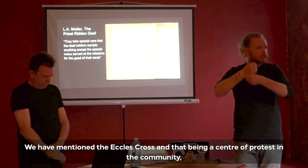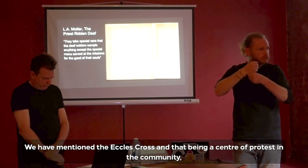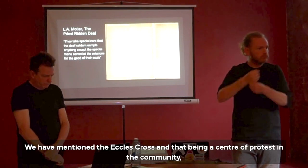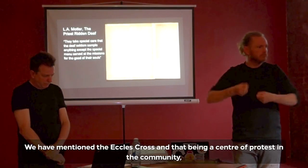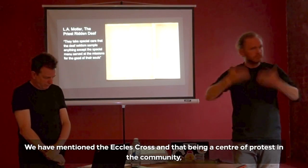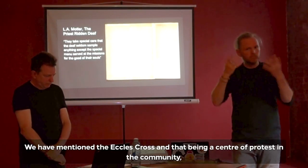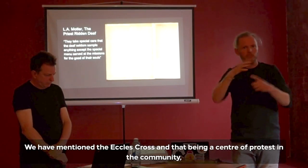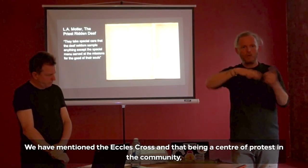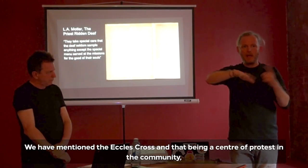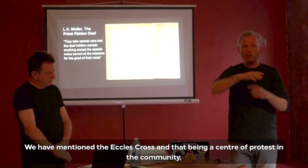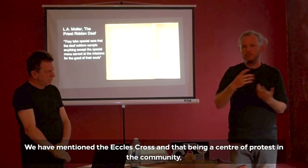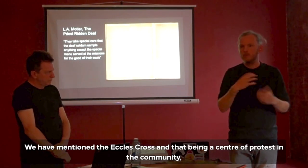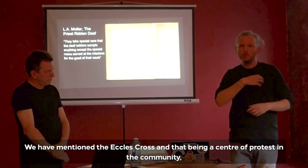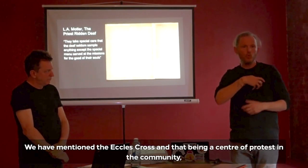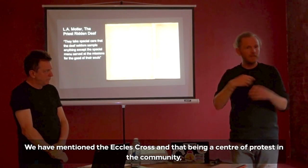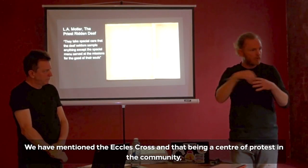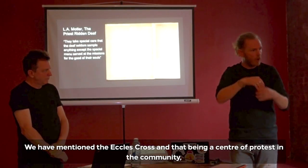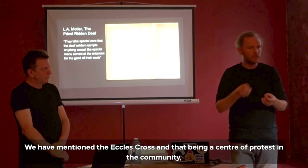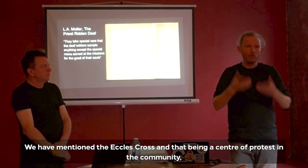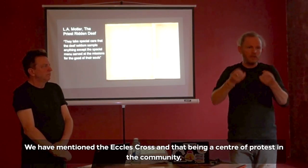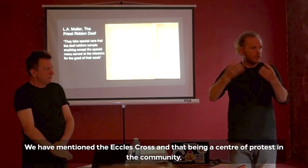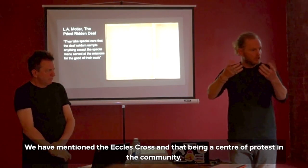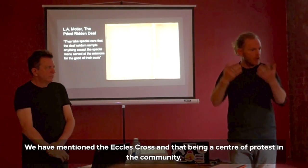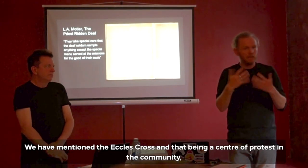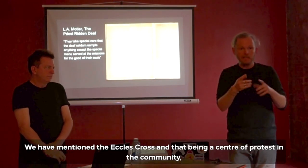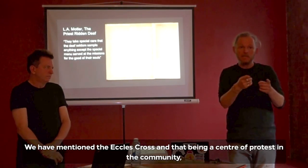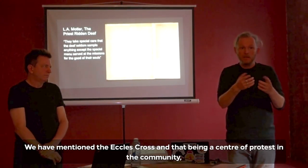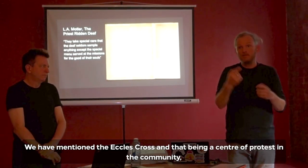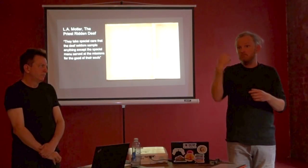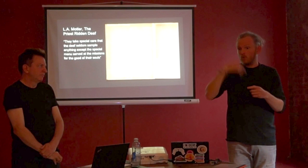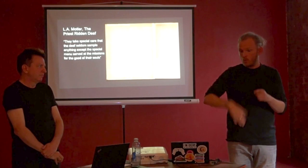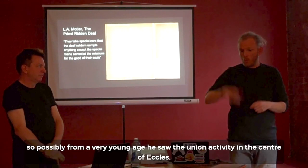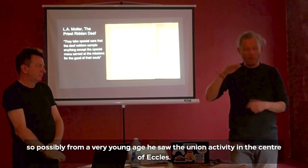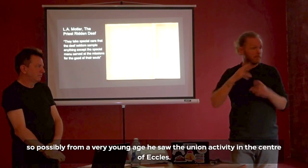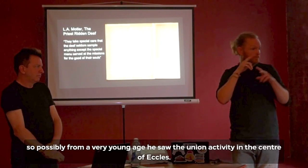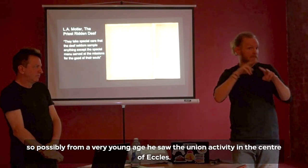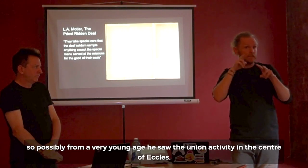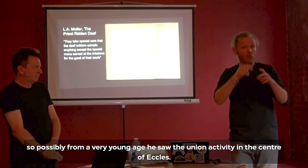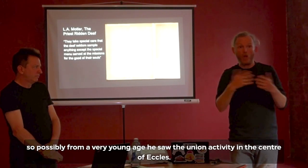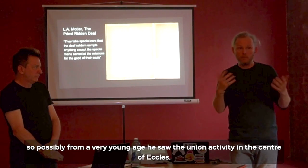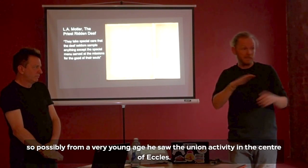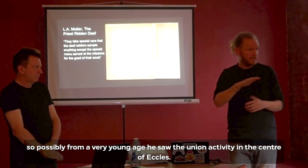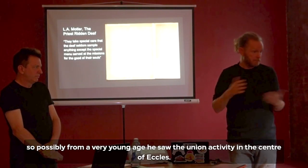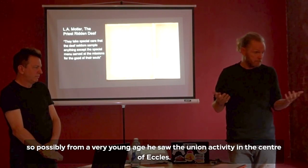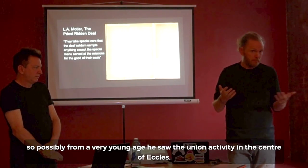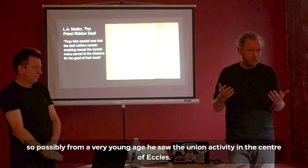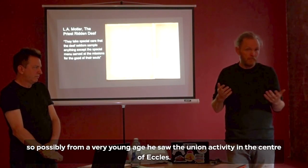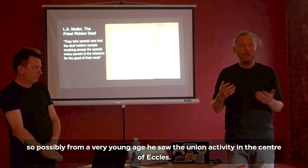We've mentioned the ethical cross and that being a centre of protest in the community. So possibly from a very young age he saw the